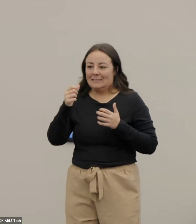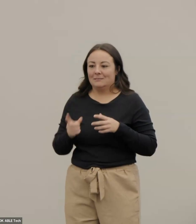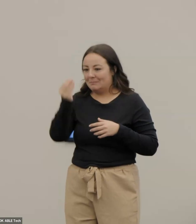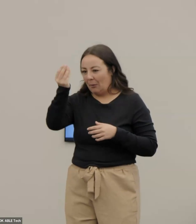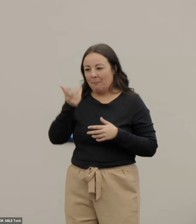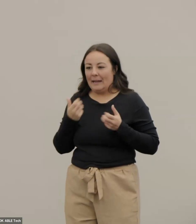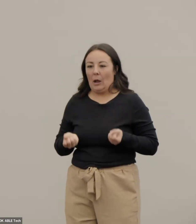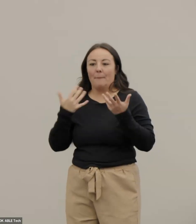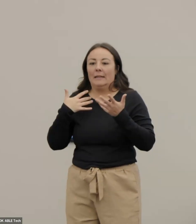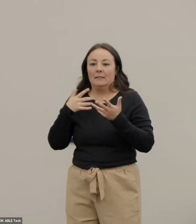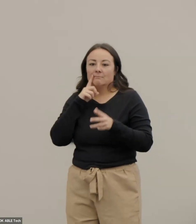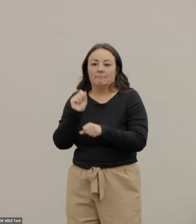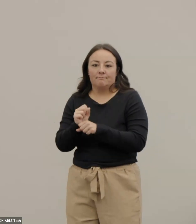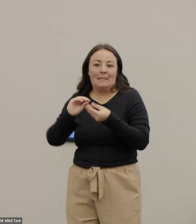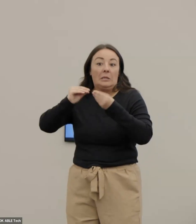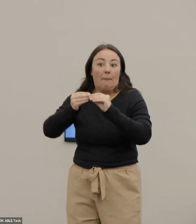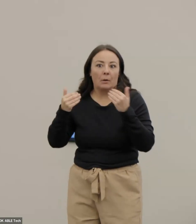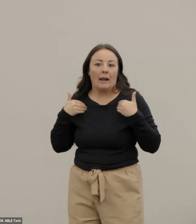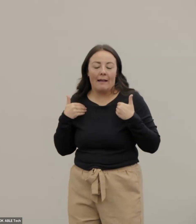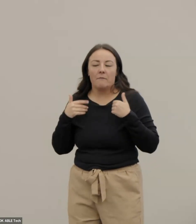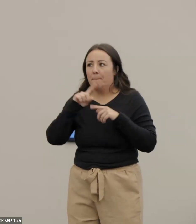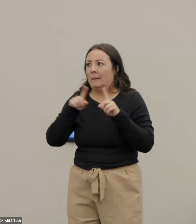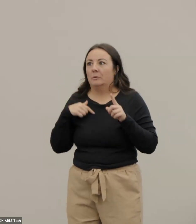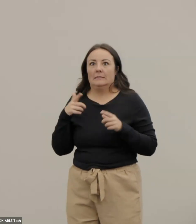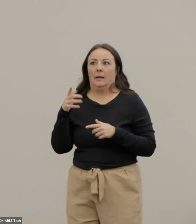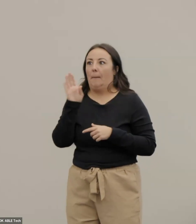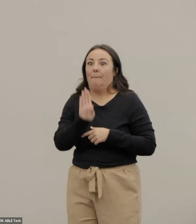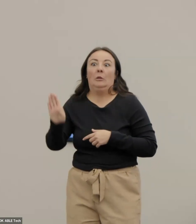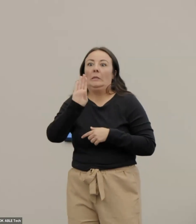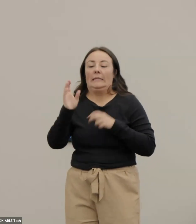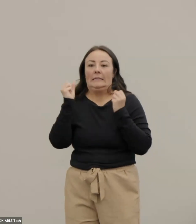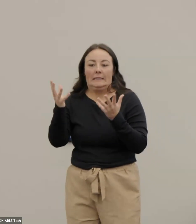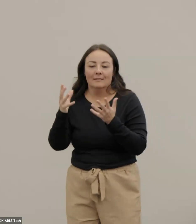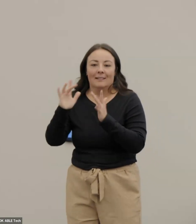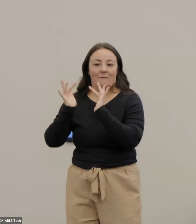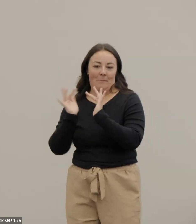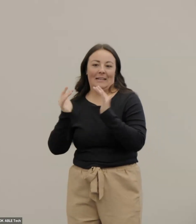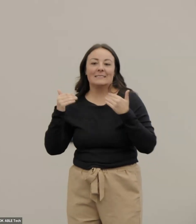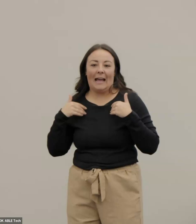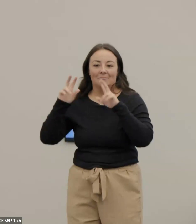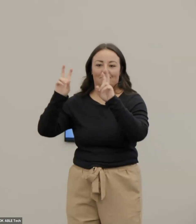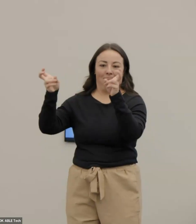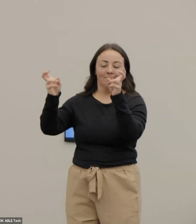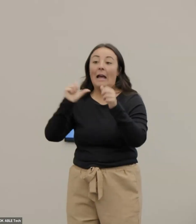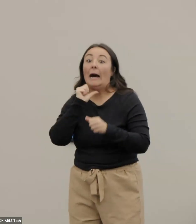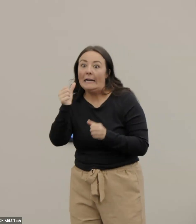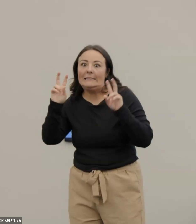the billions. Like it was a crazy number, you know? So yeah.